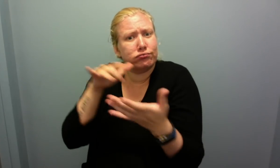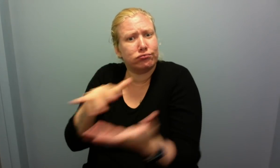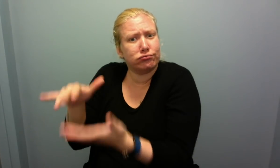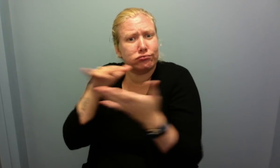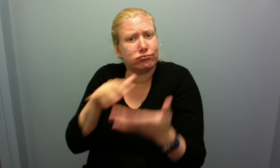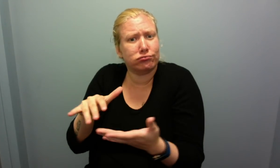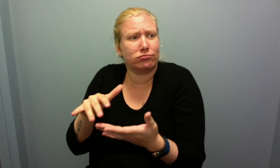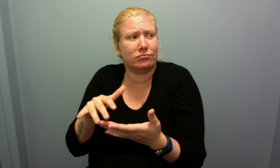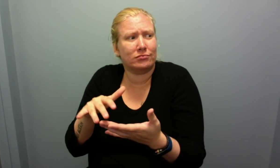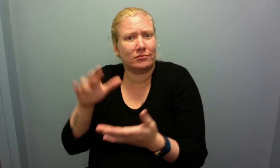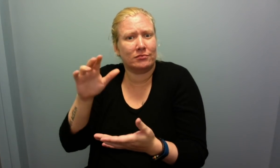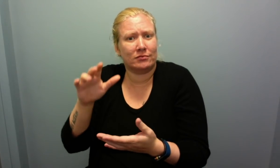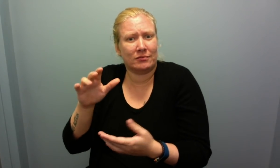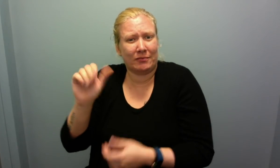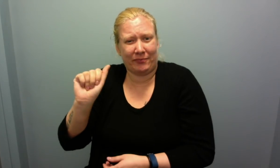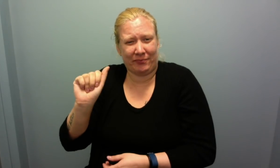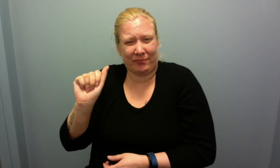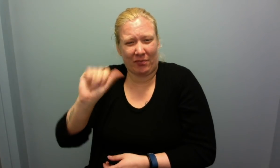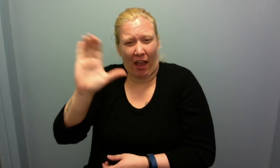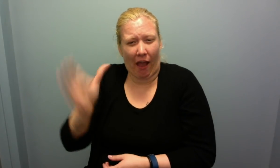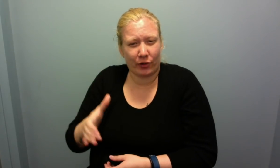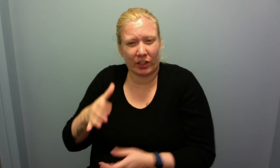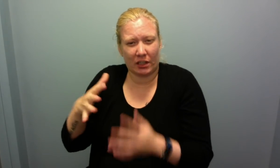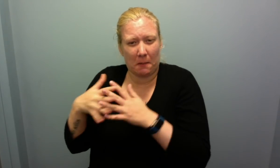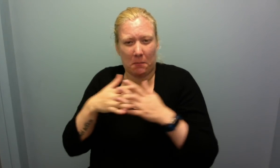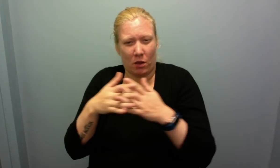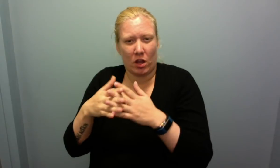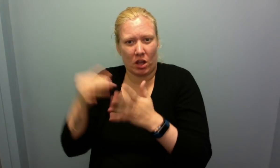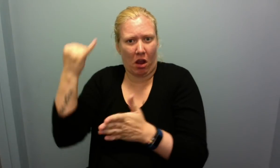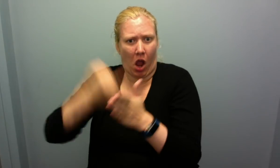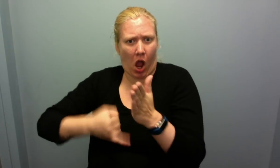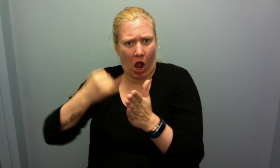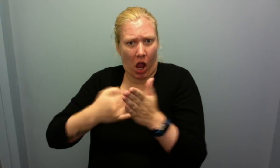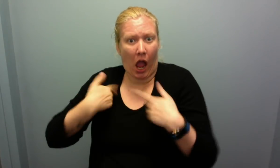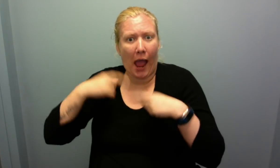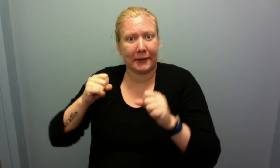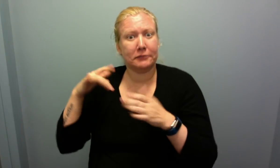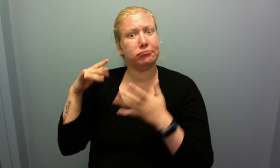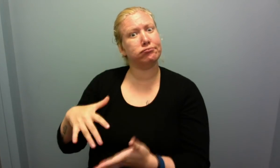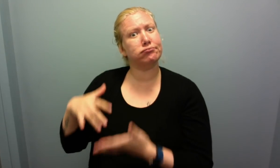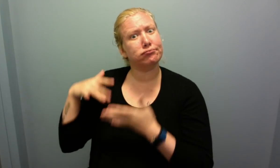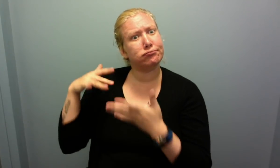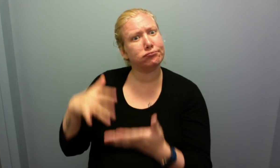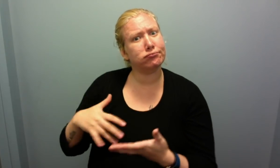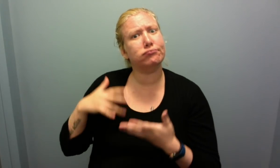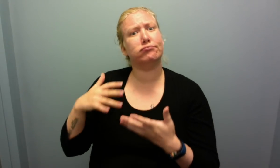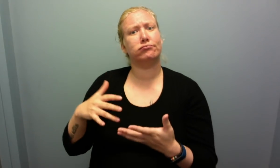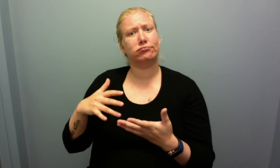Consider this. I am a white person, and I can study African American art